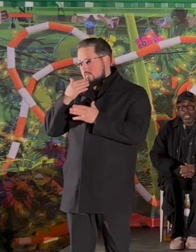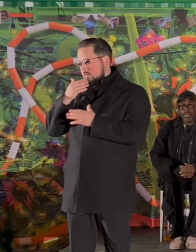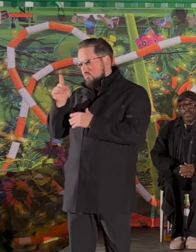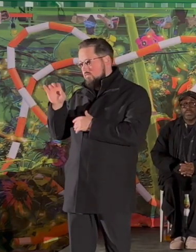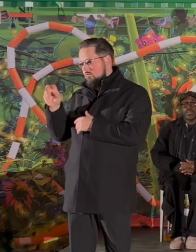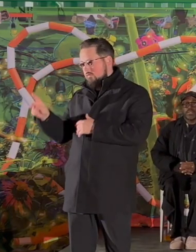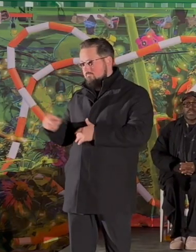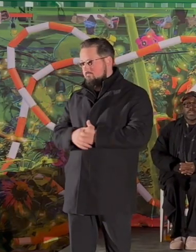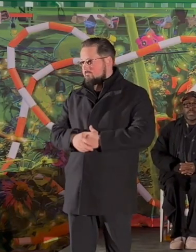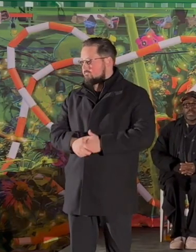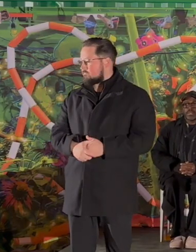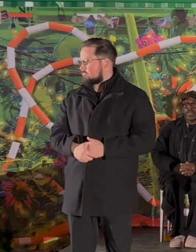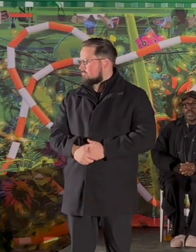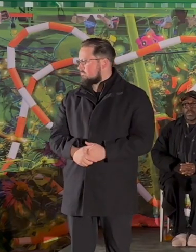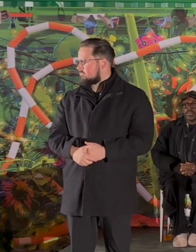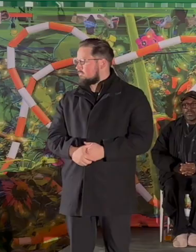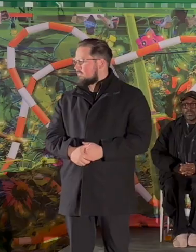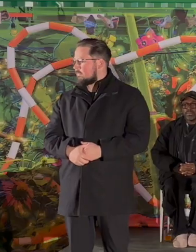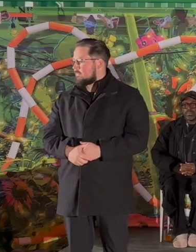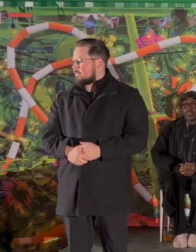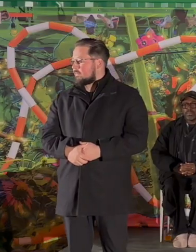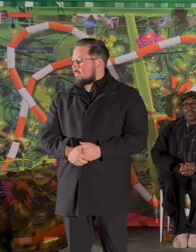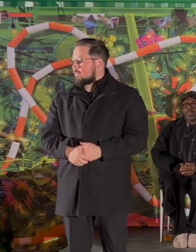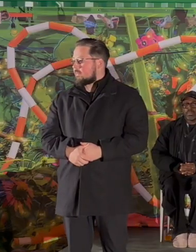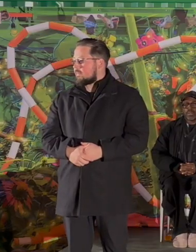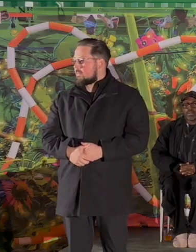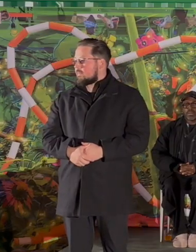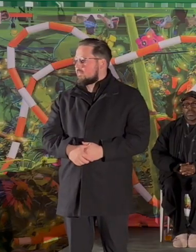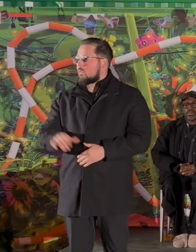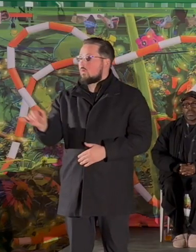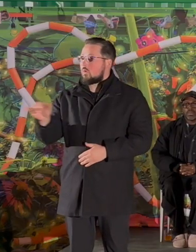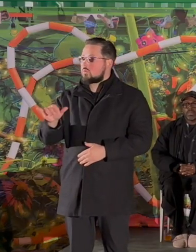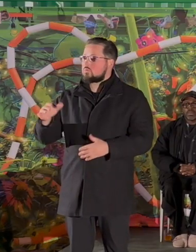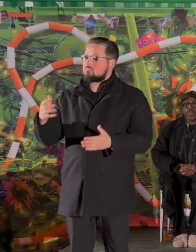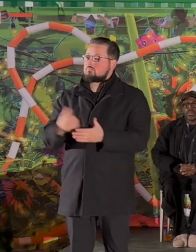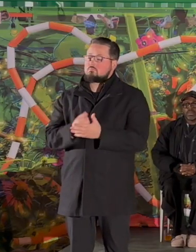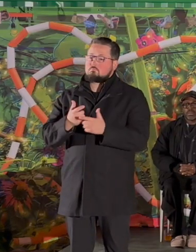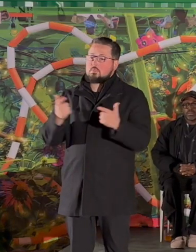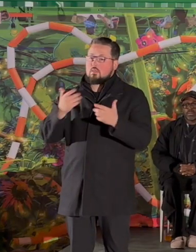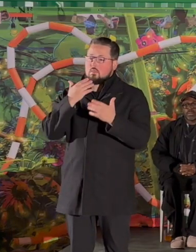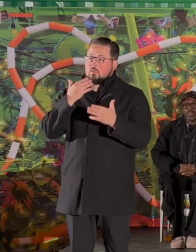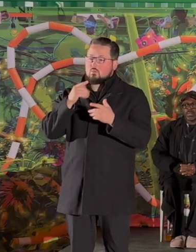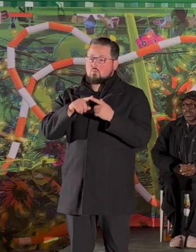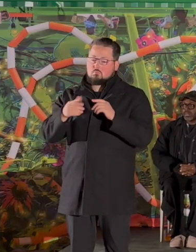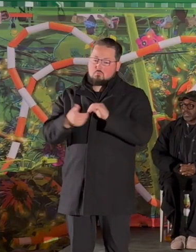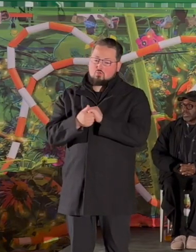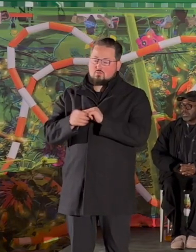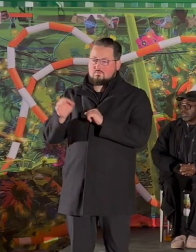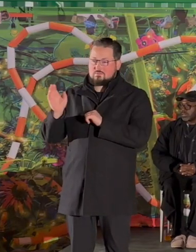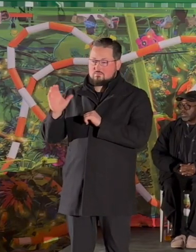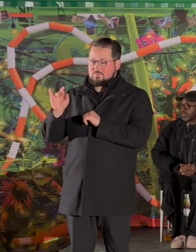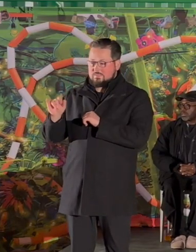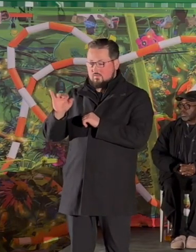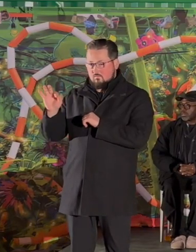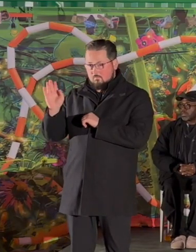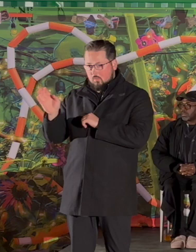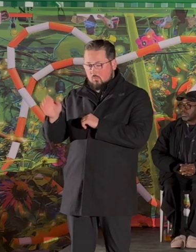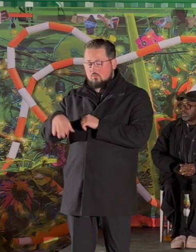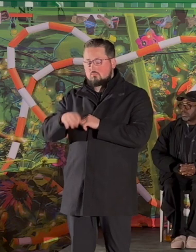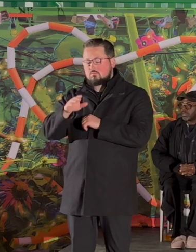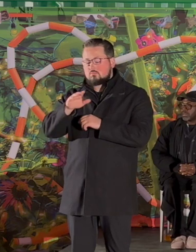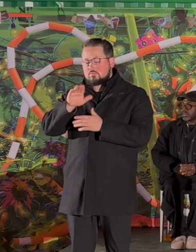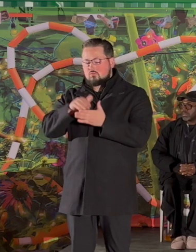Derek. We also owe a huge thanks to our partners, the City of Baltimore, the Central Baltimore